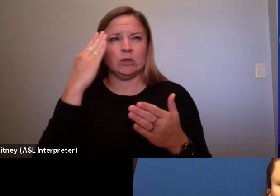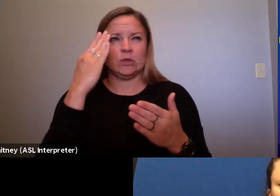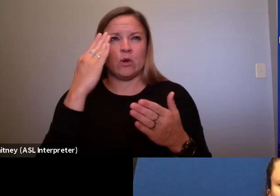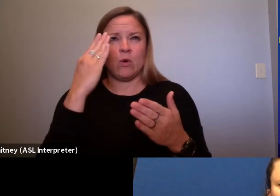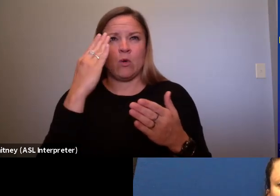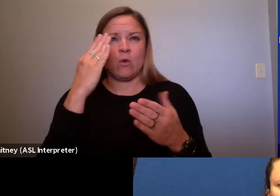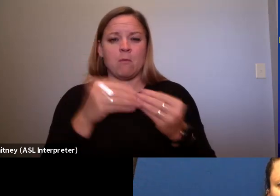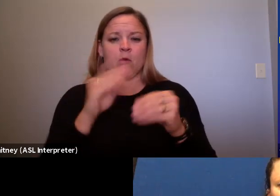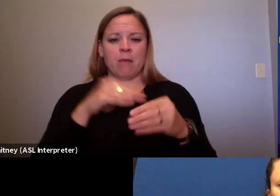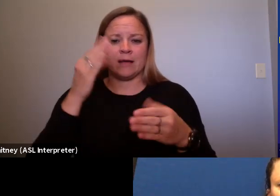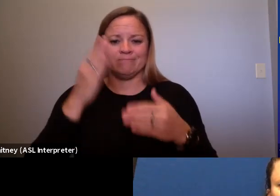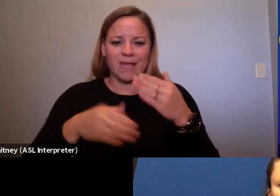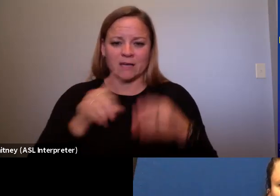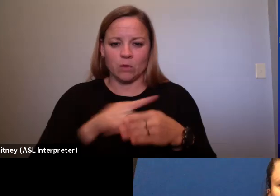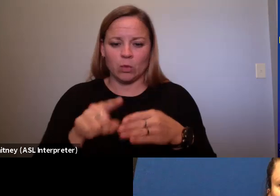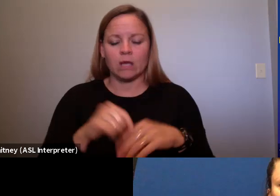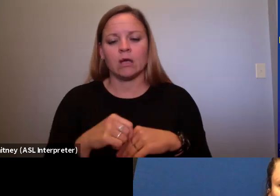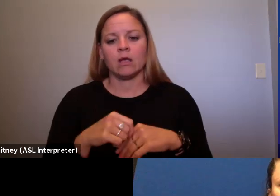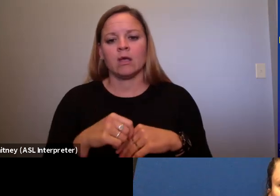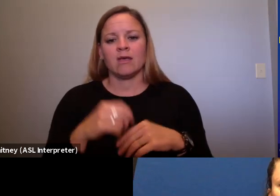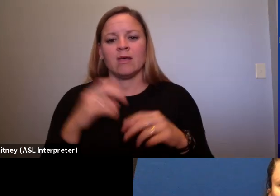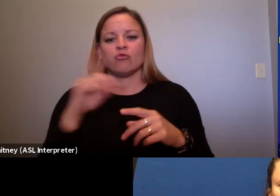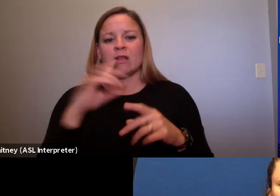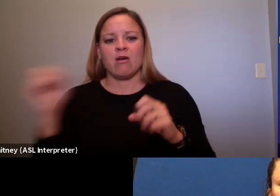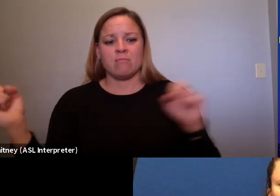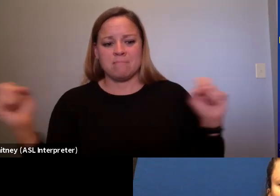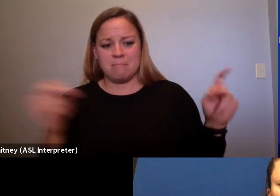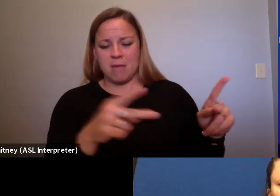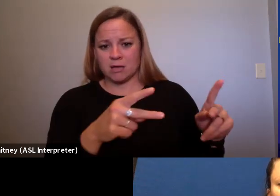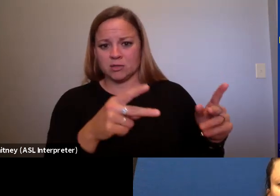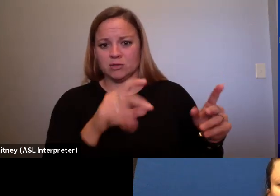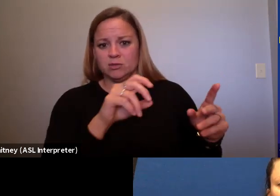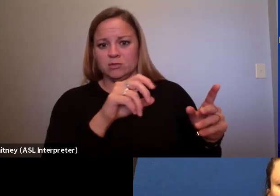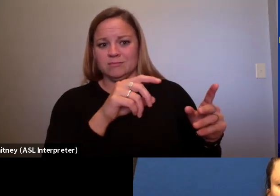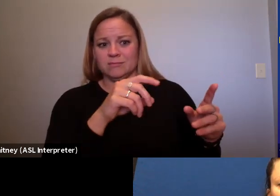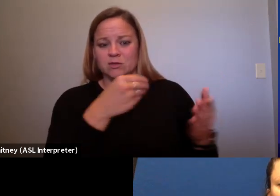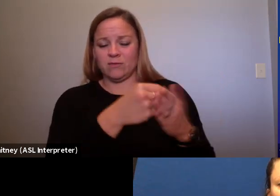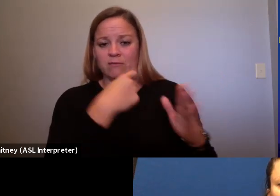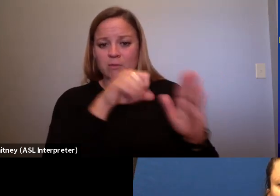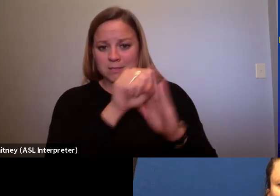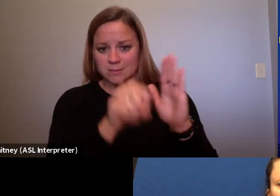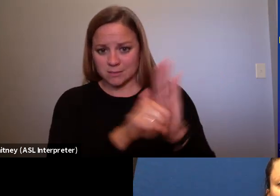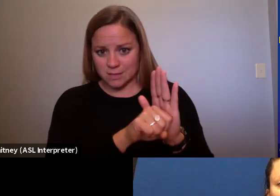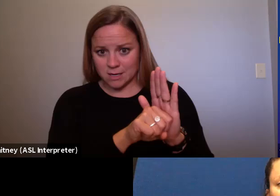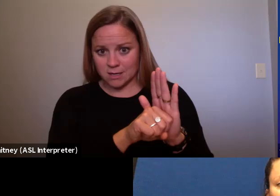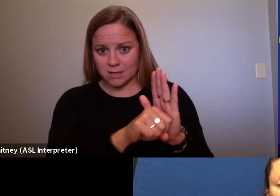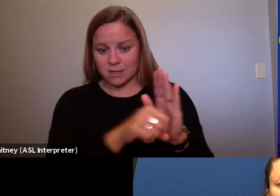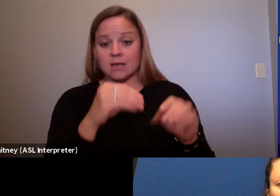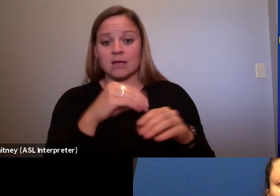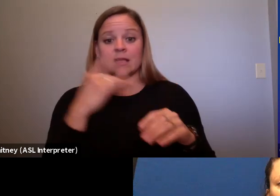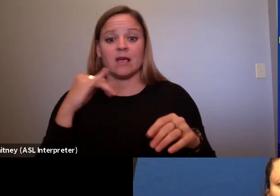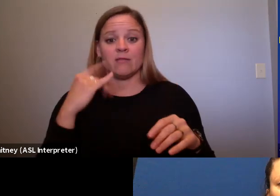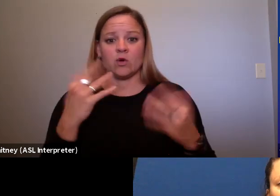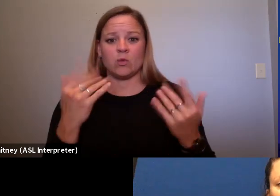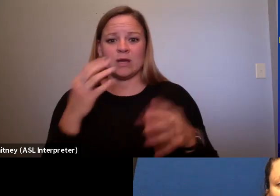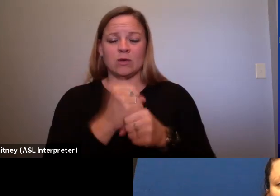week. Again, all of that is coming back to all the funding that is coming from the state. In California, we're waiting to get the